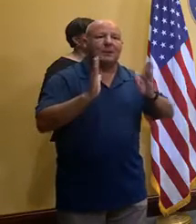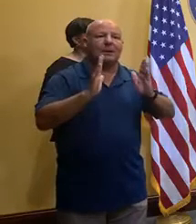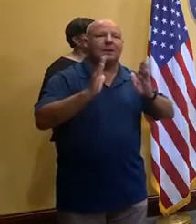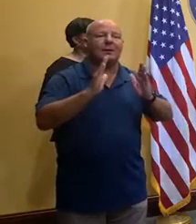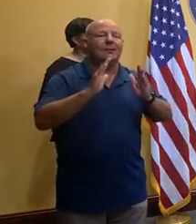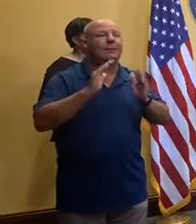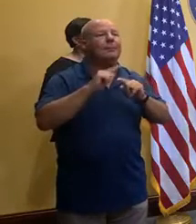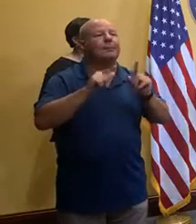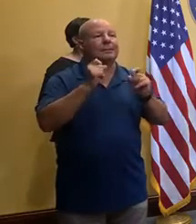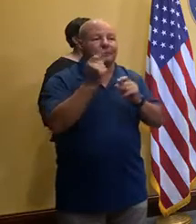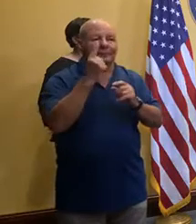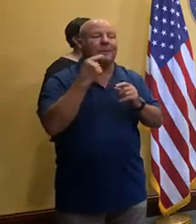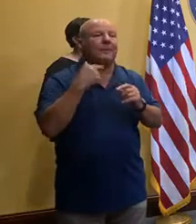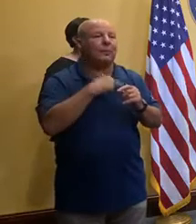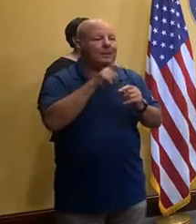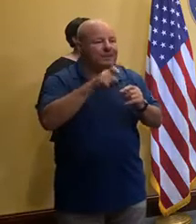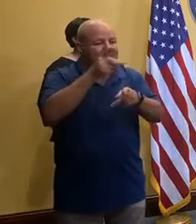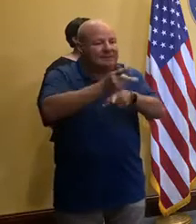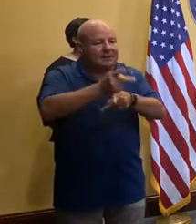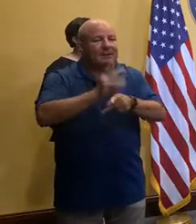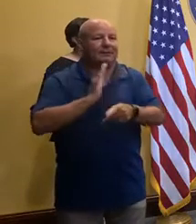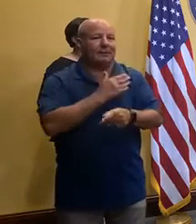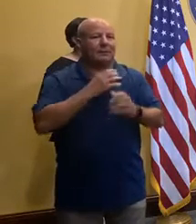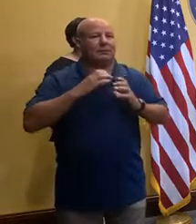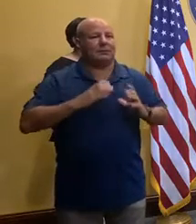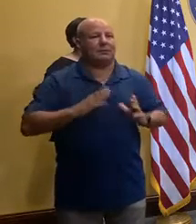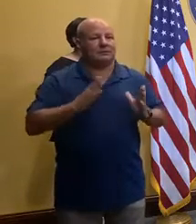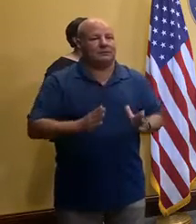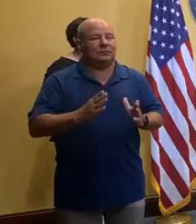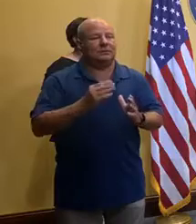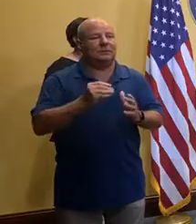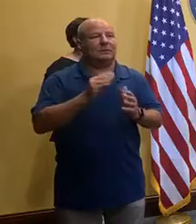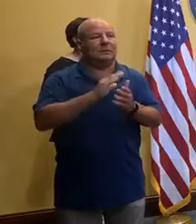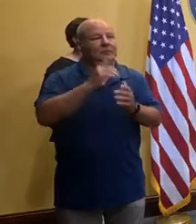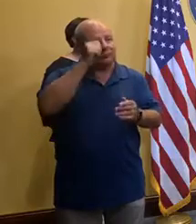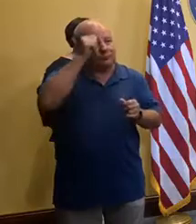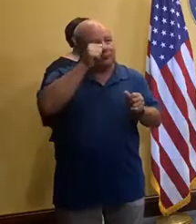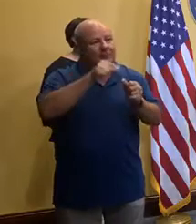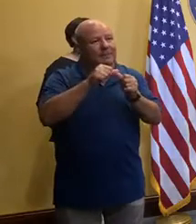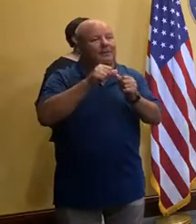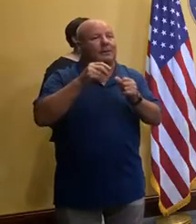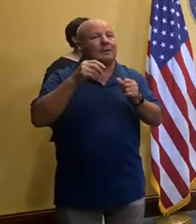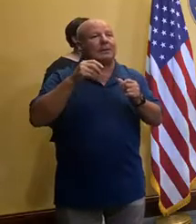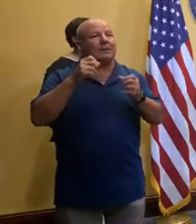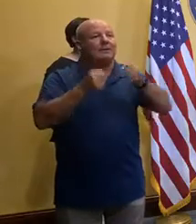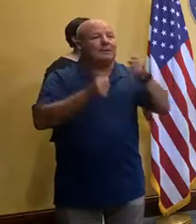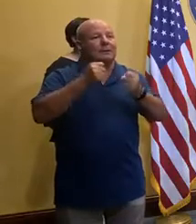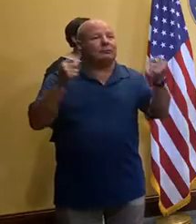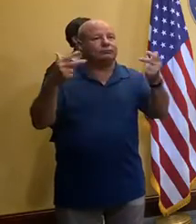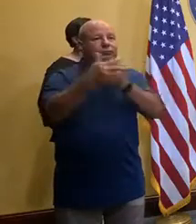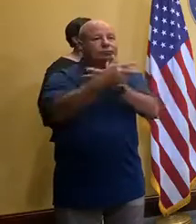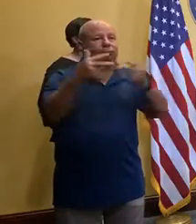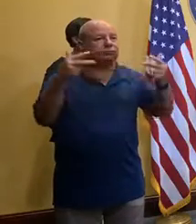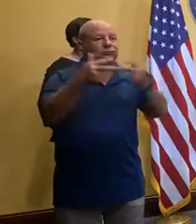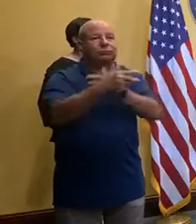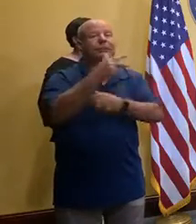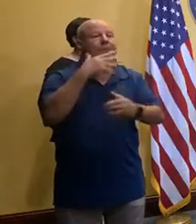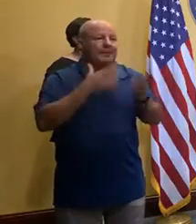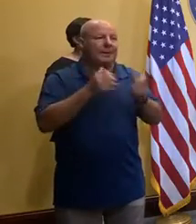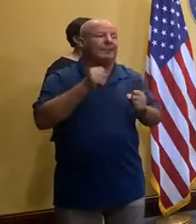we must take care of our patrons and be cognizant of vehicles coming down the street that may harm